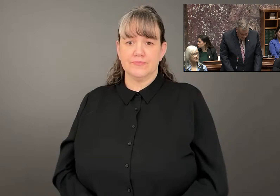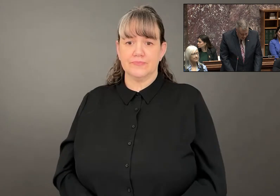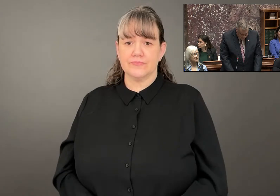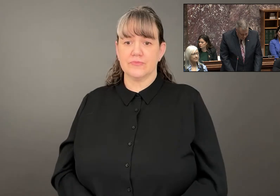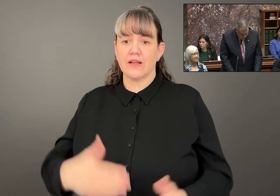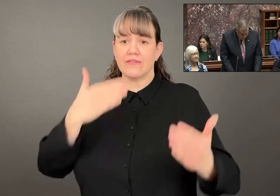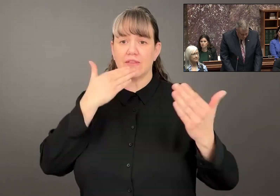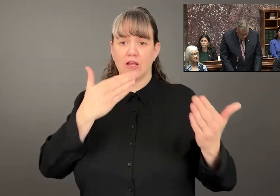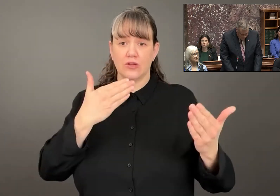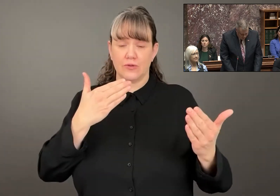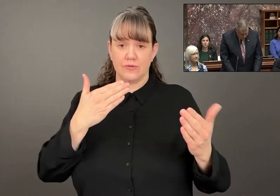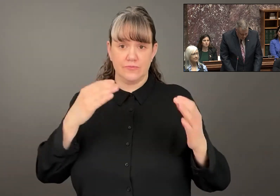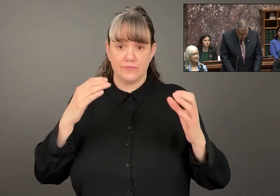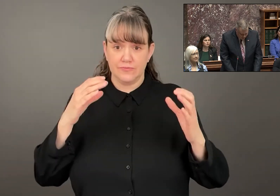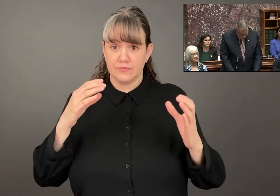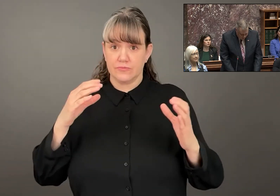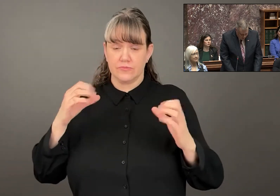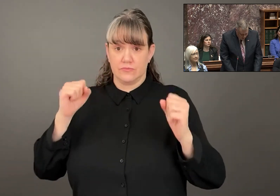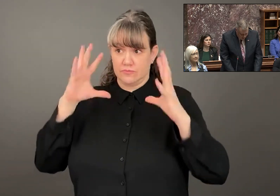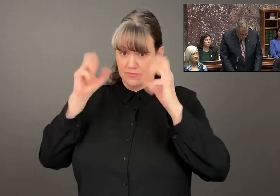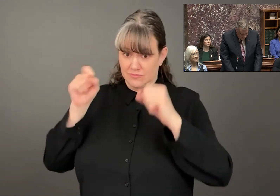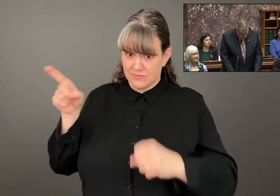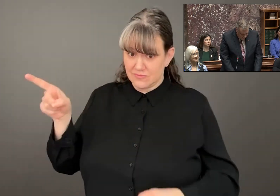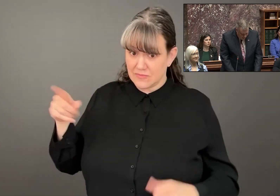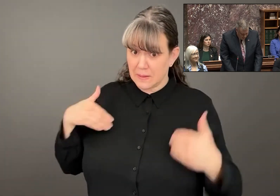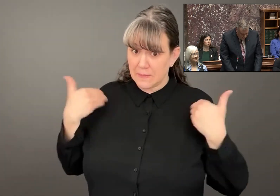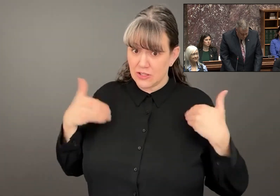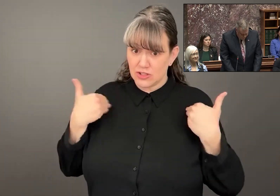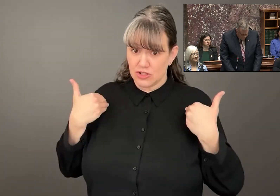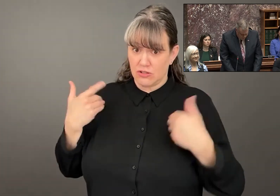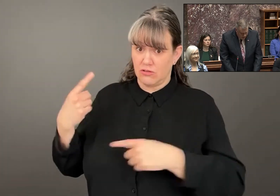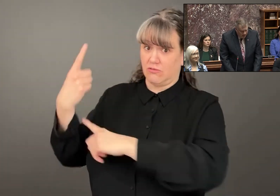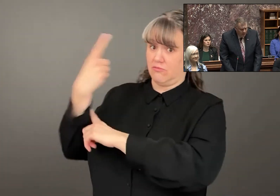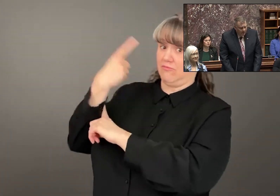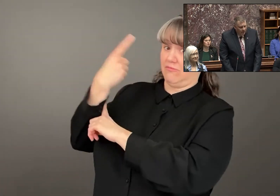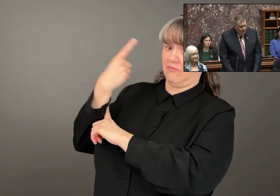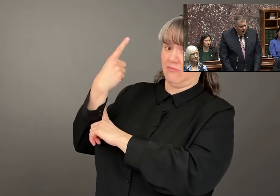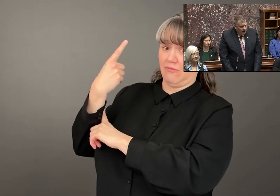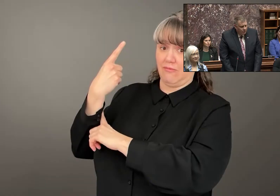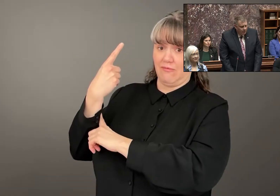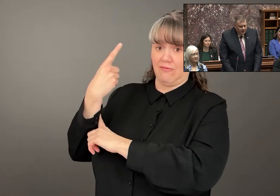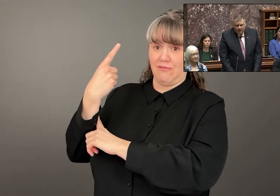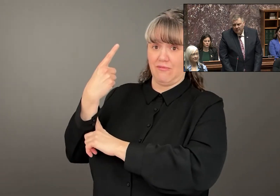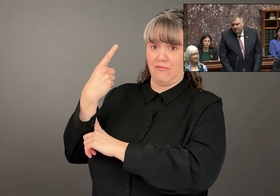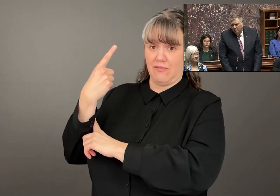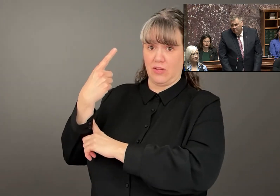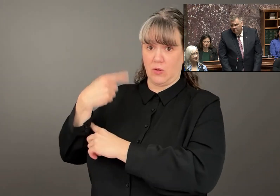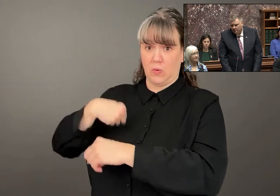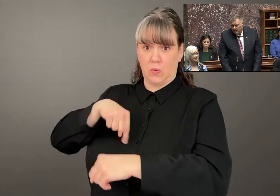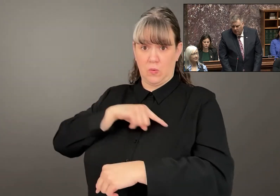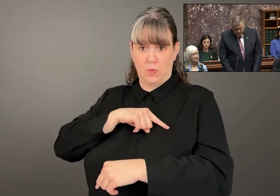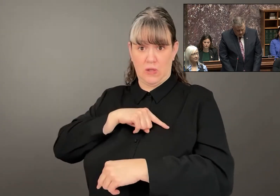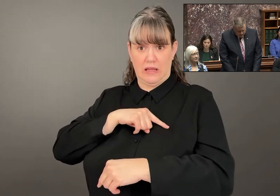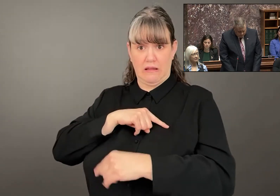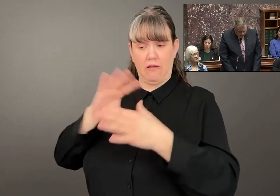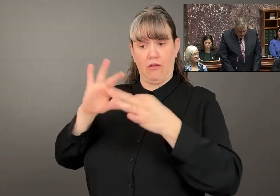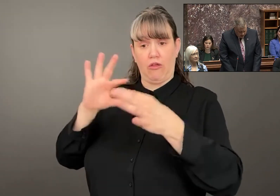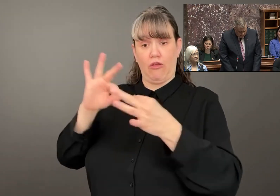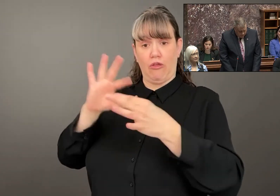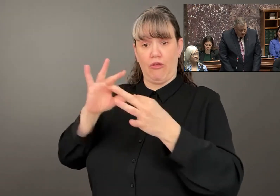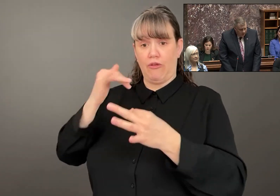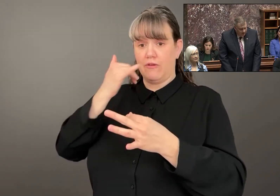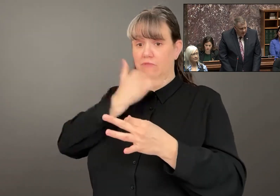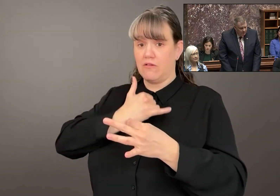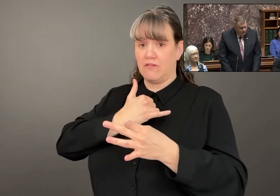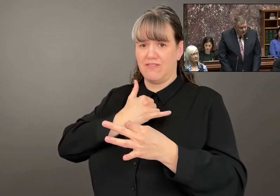lecture on accuracy of statements in this House. You know, 3 times now, Mr. Speaker, over the last month and a